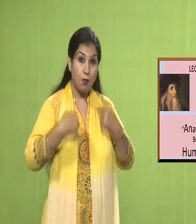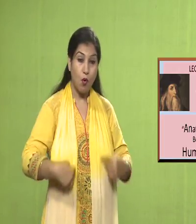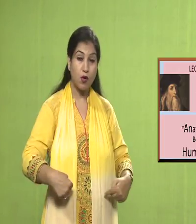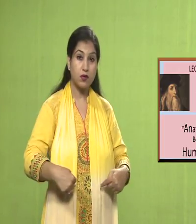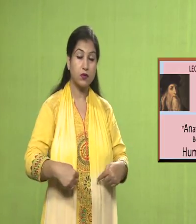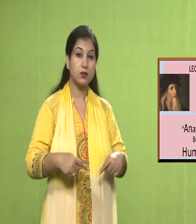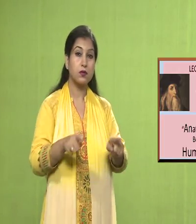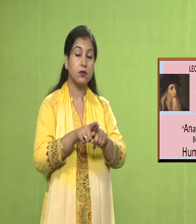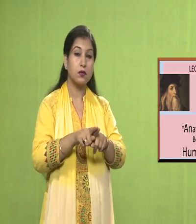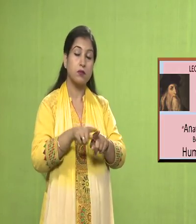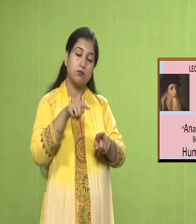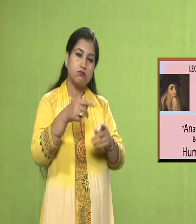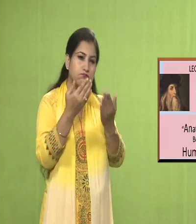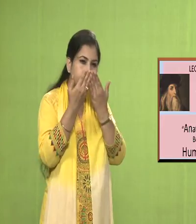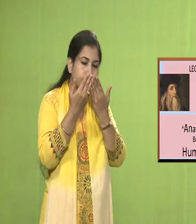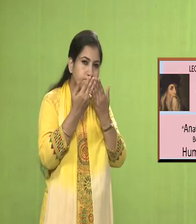beings and animals.